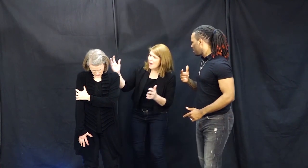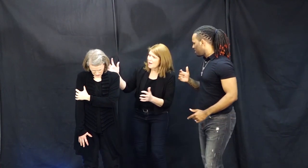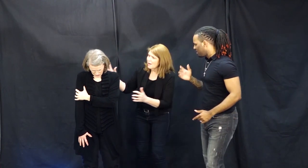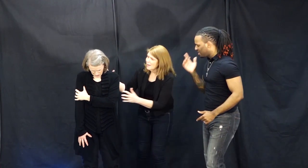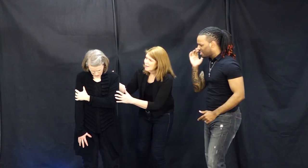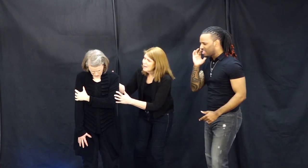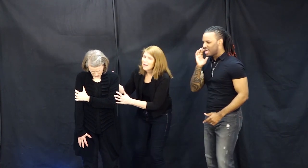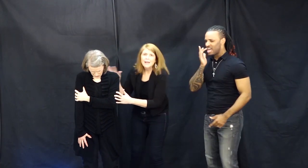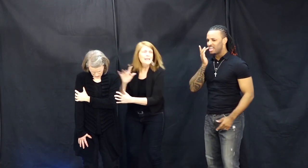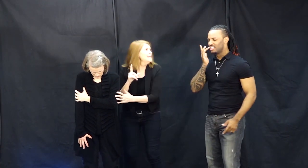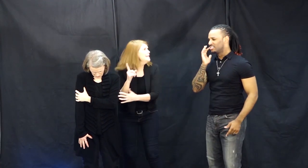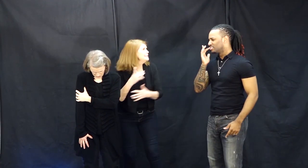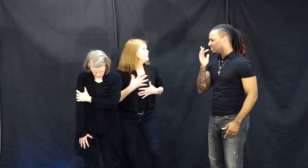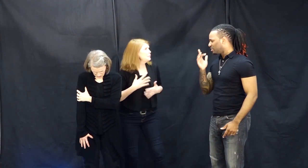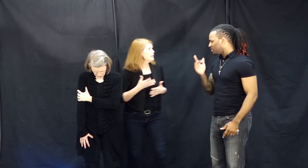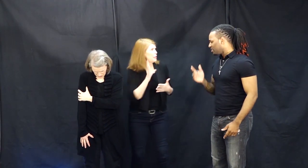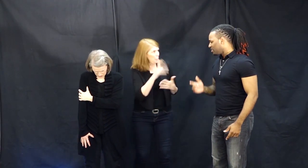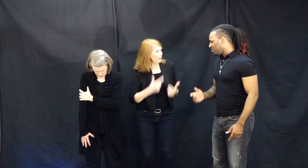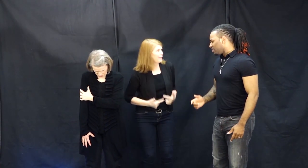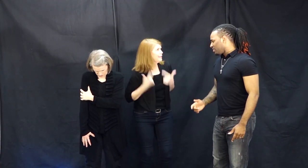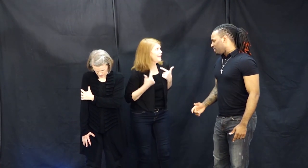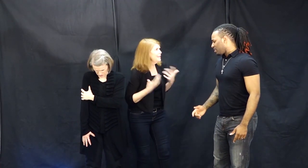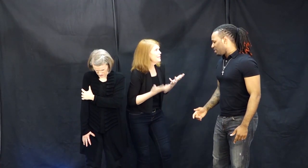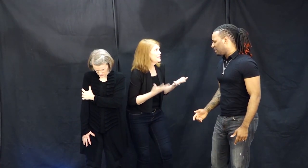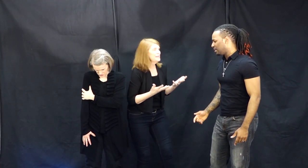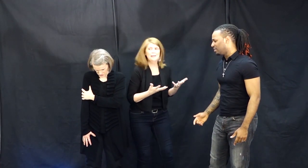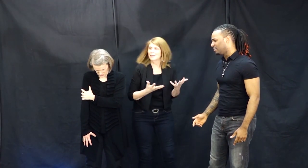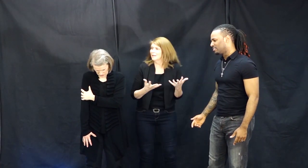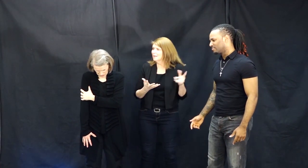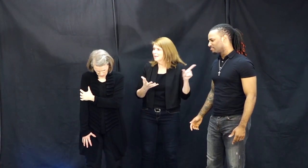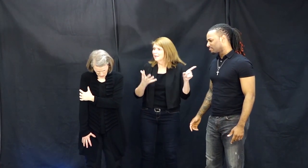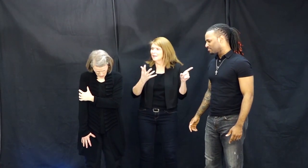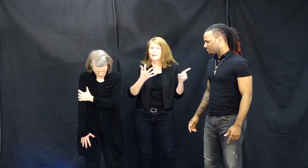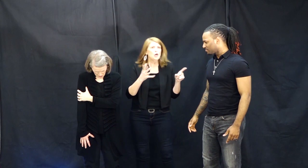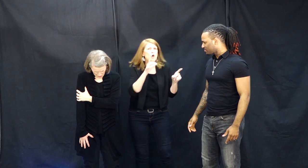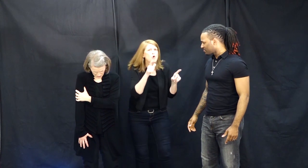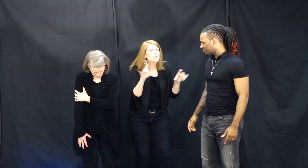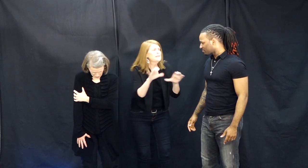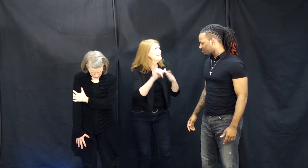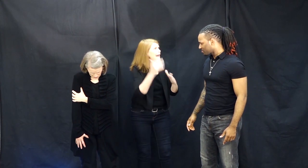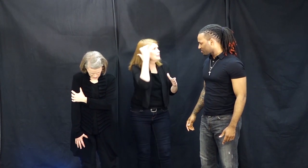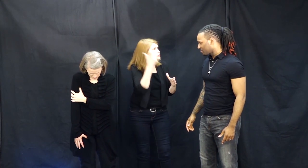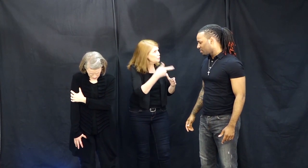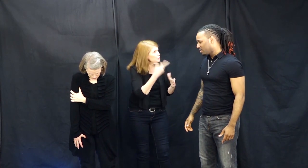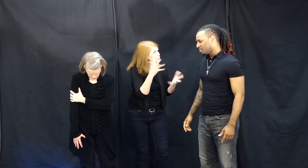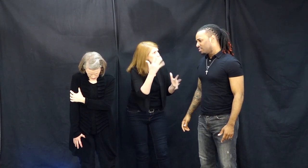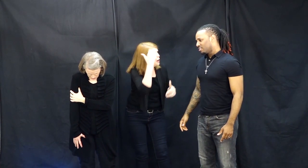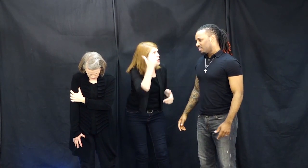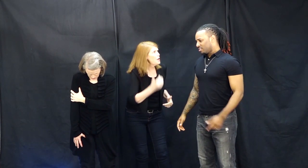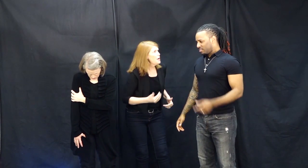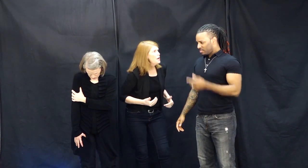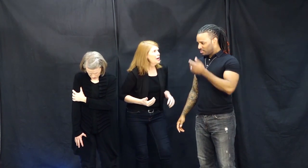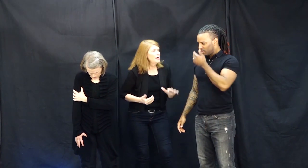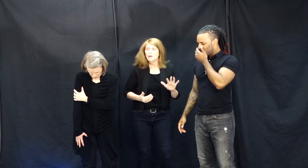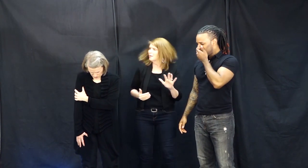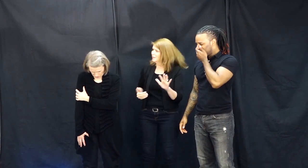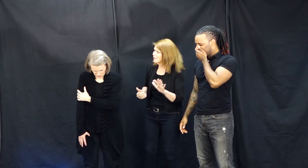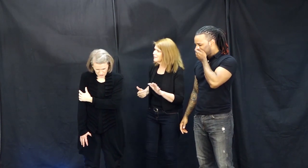alive. Is he breathing? Is he going to survive this? You did this, Alexander. Did you